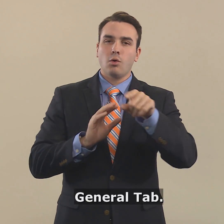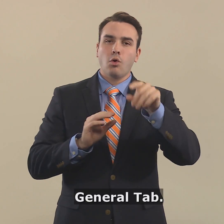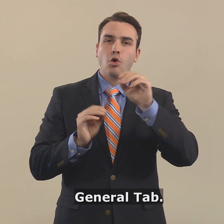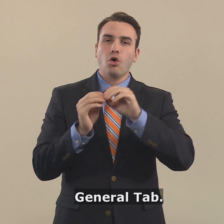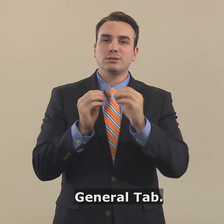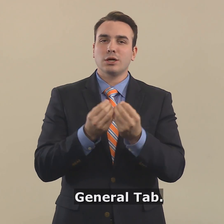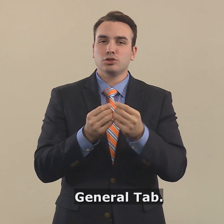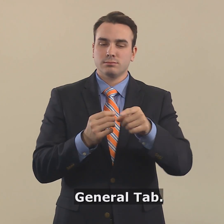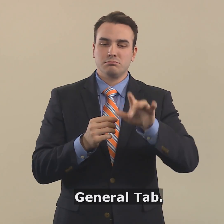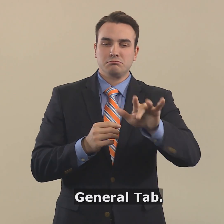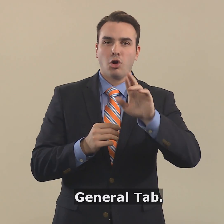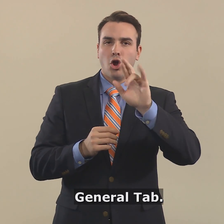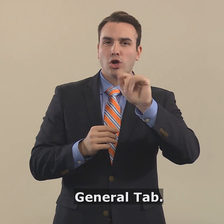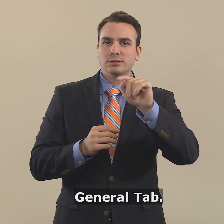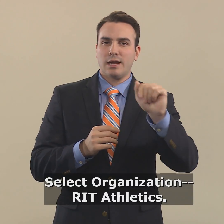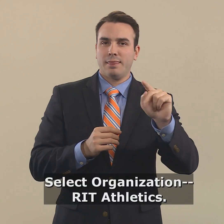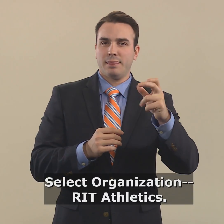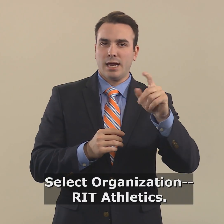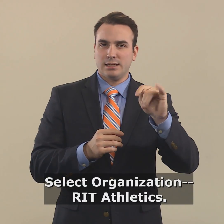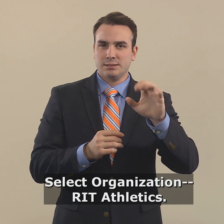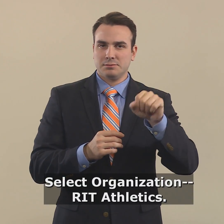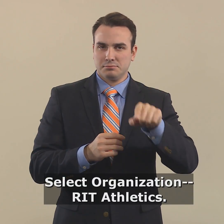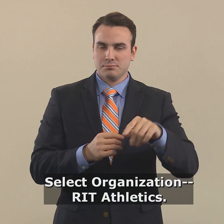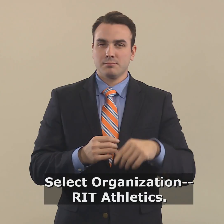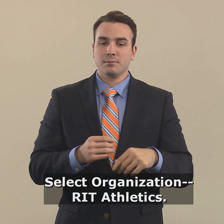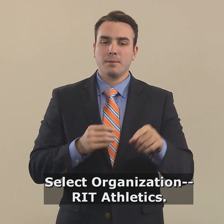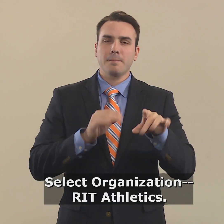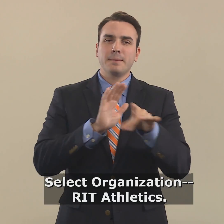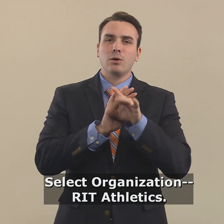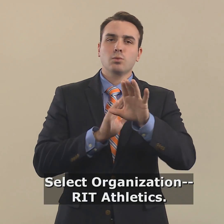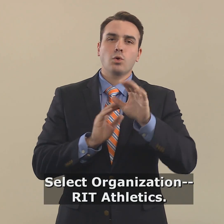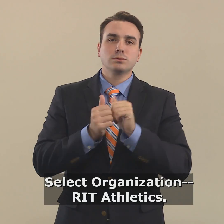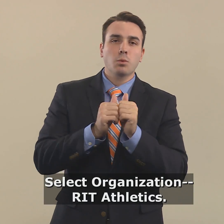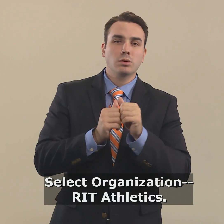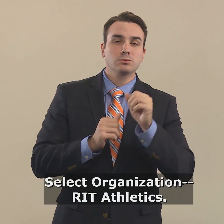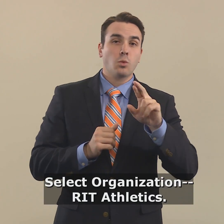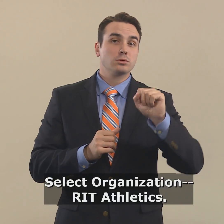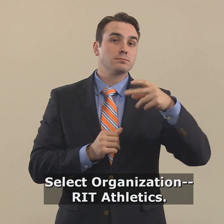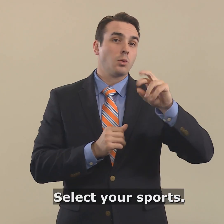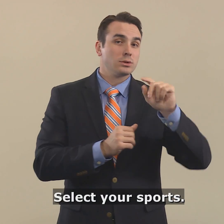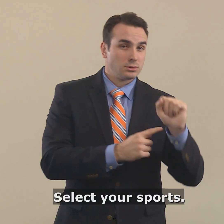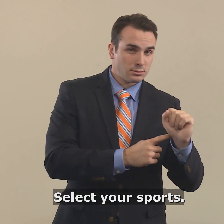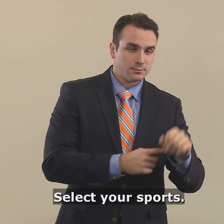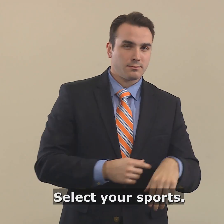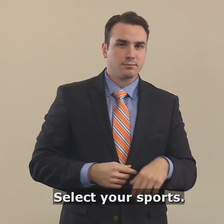General tab. Select Organization, RIT Athletics. Select your sports.